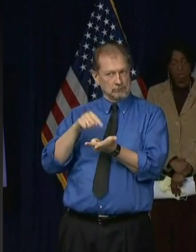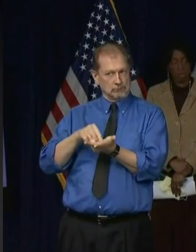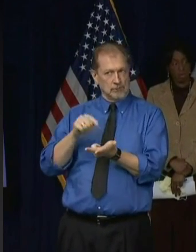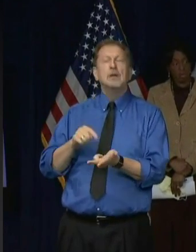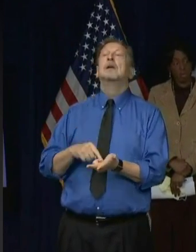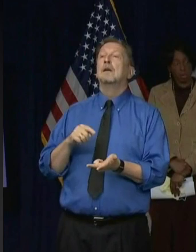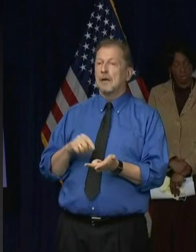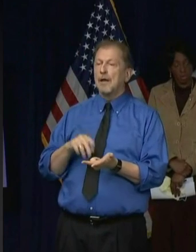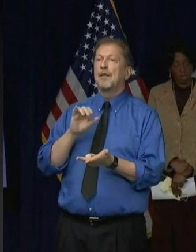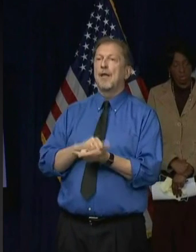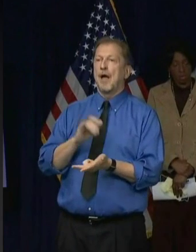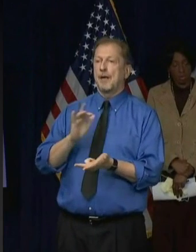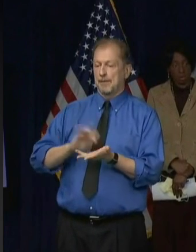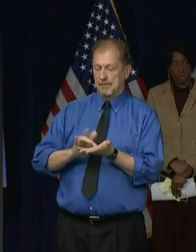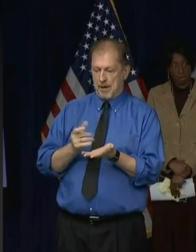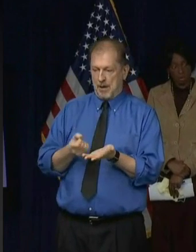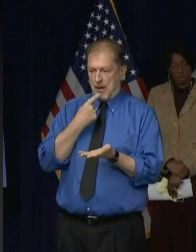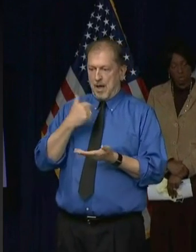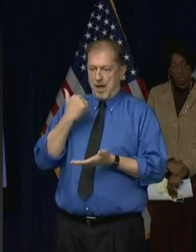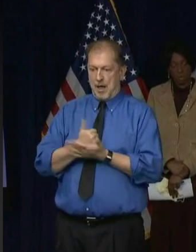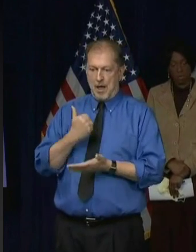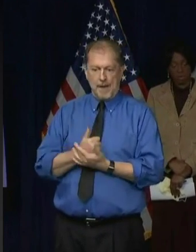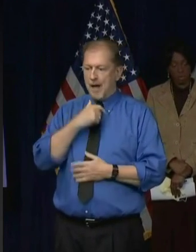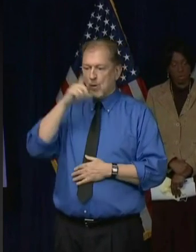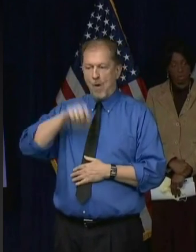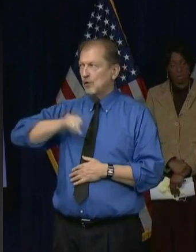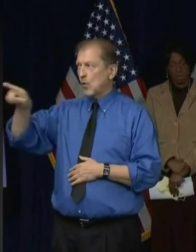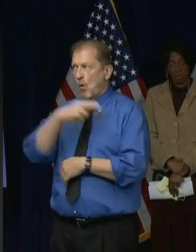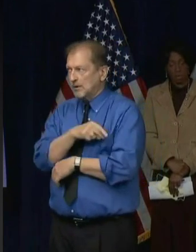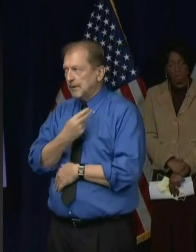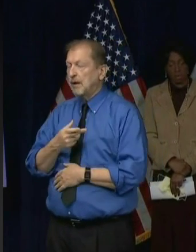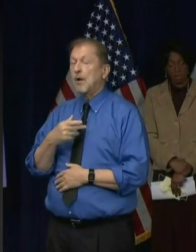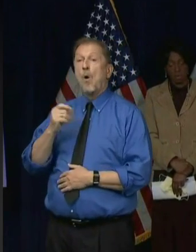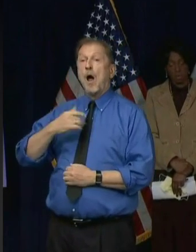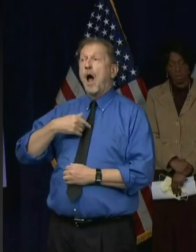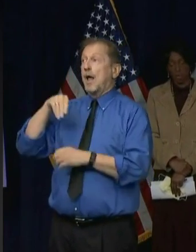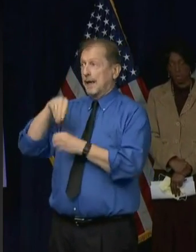likelihood of either being hospitalized or after they're hospitalized being put in ICU or on a ventilator.